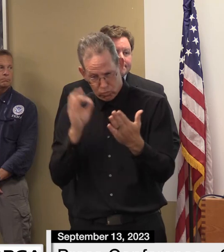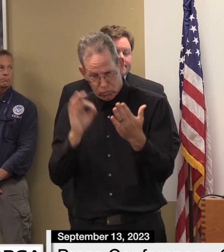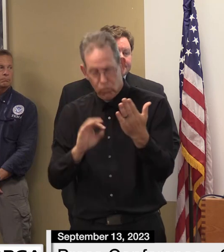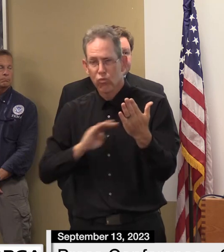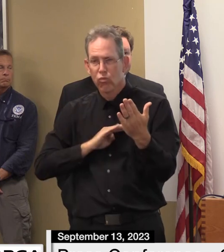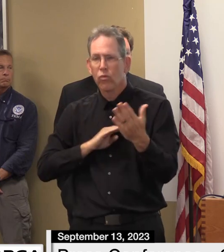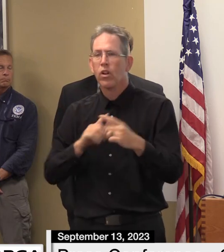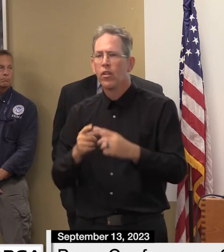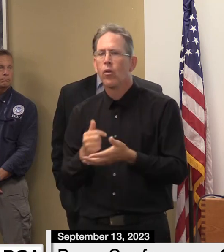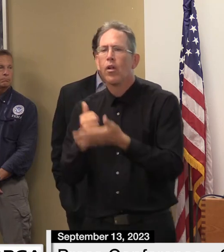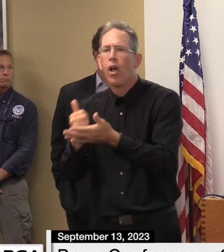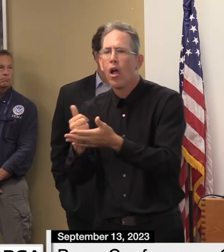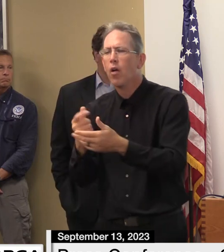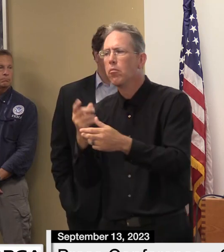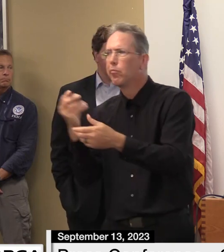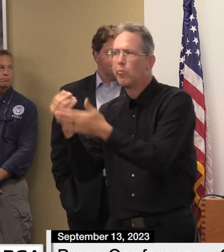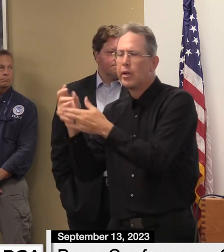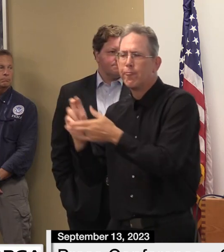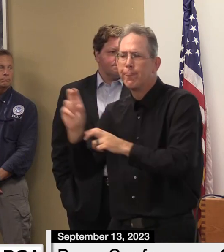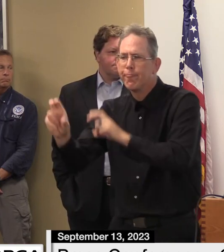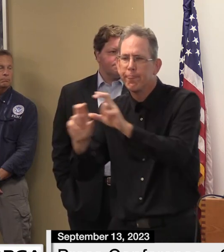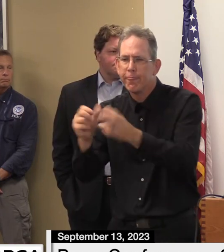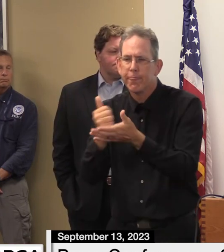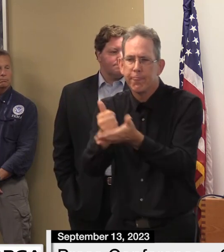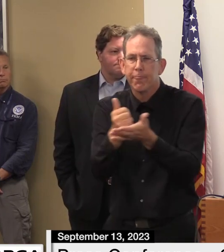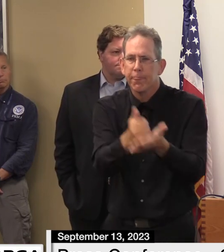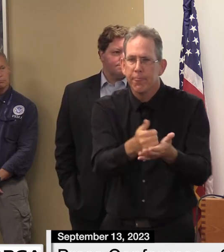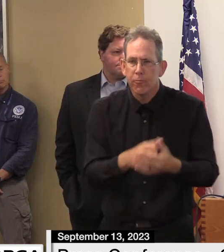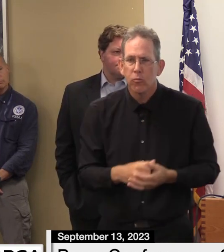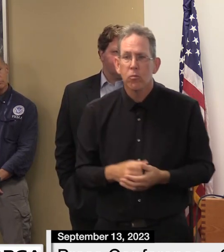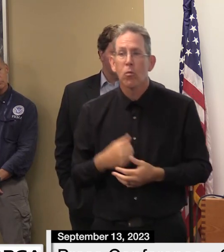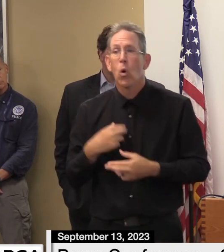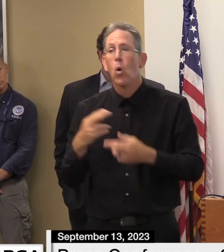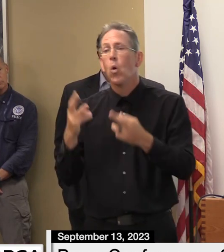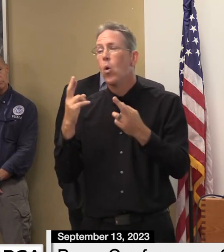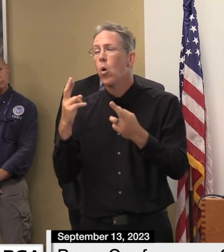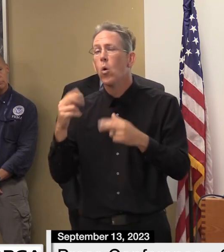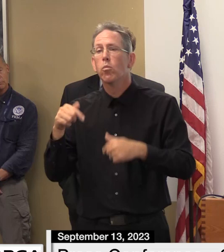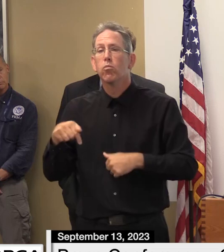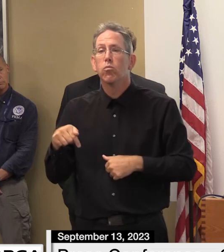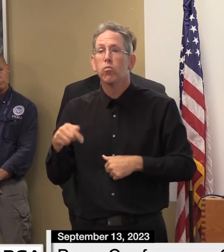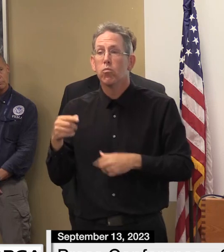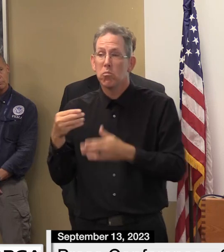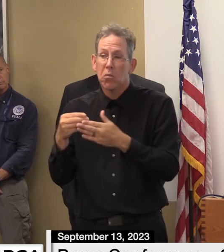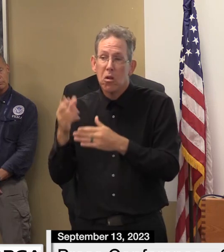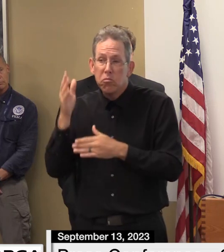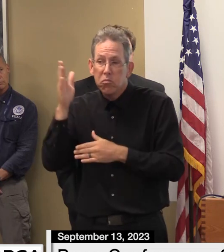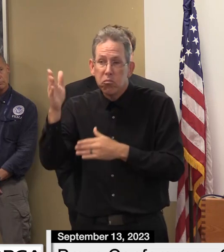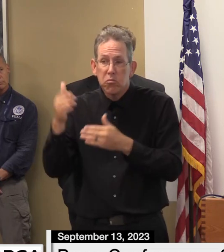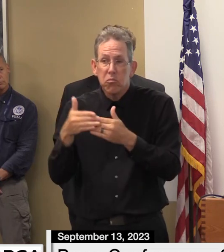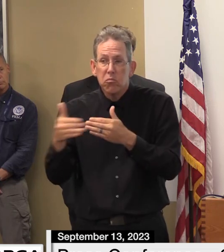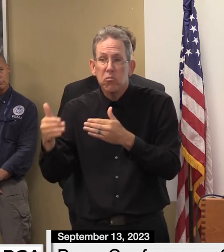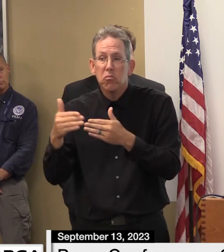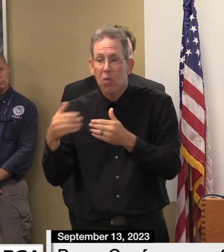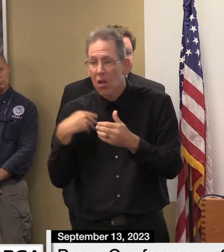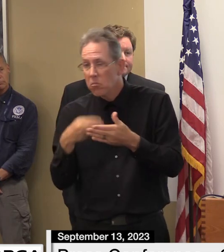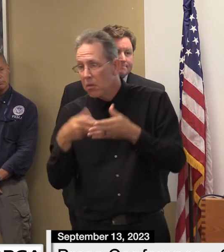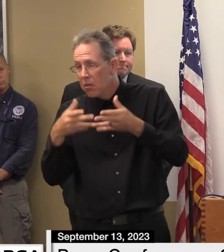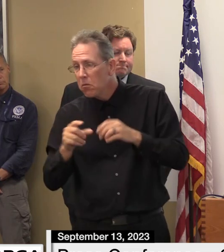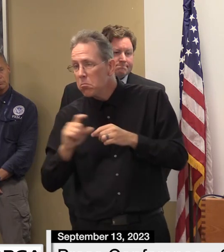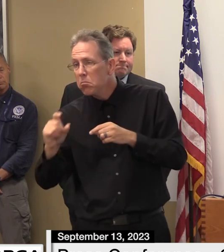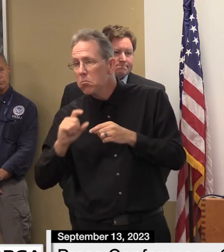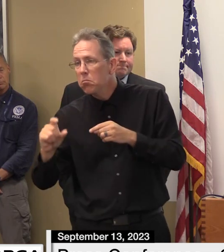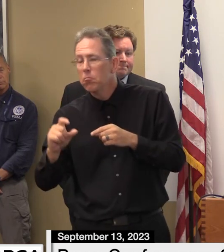We anticipate that this money will start to be deployed within the next few months and that would all be in the